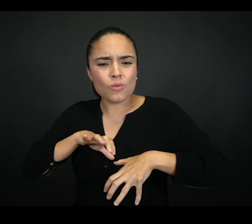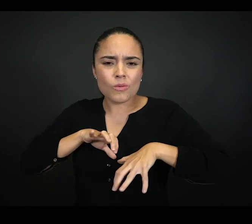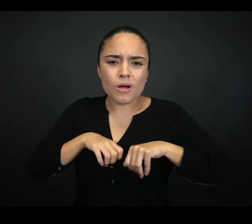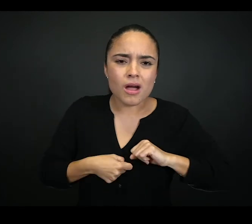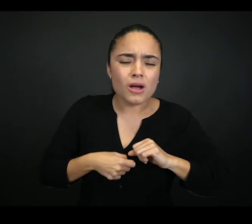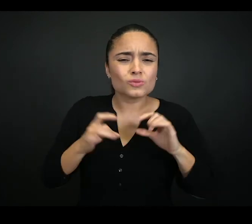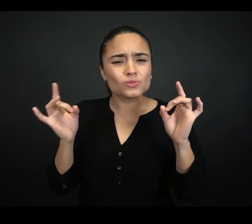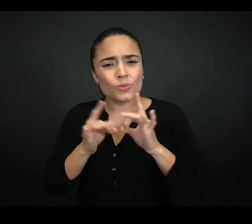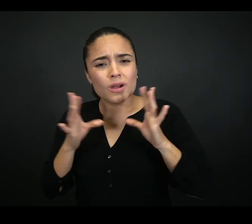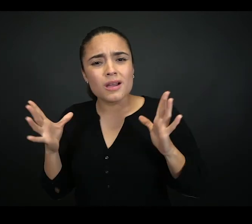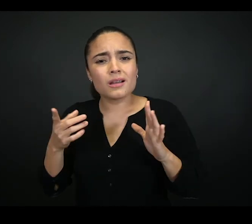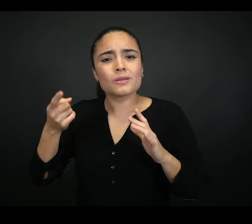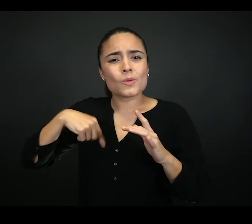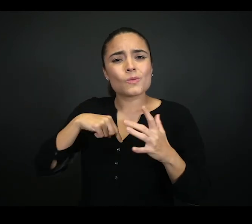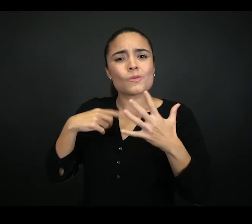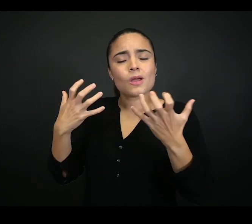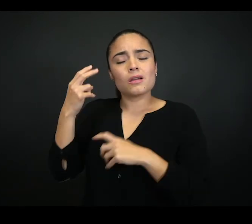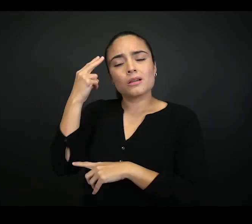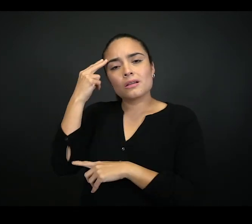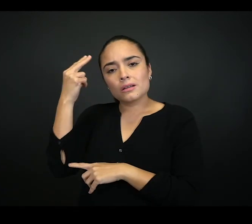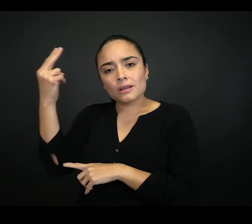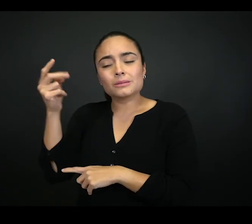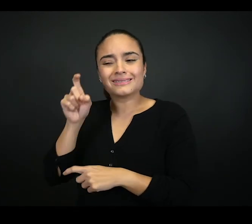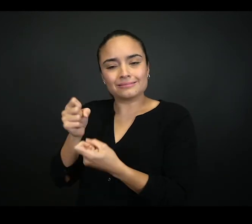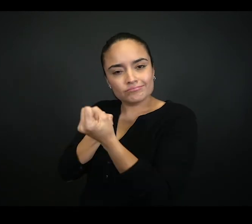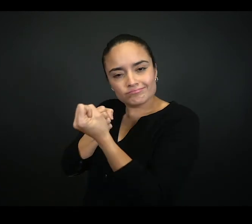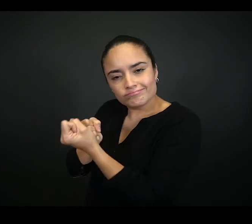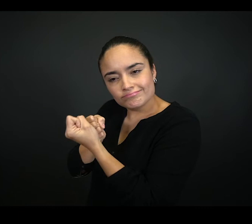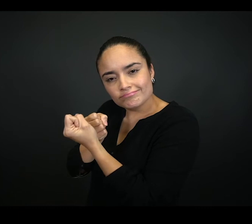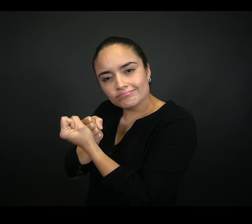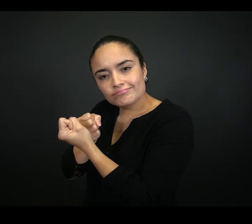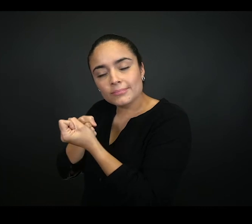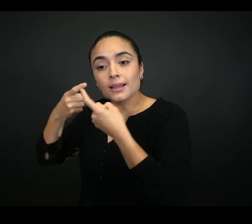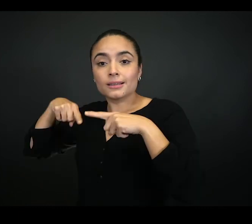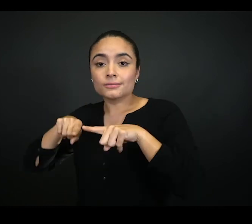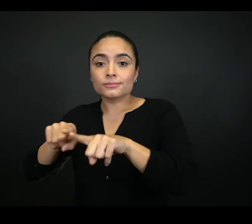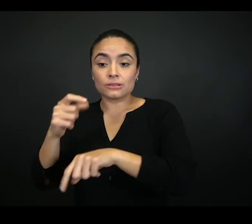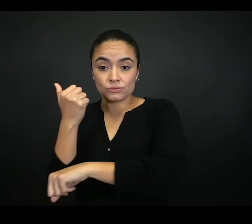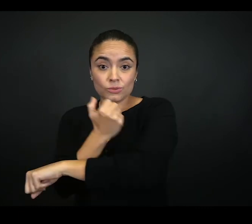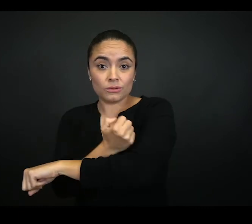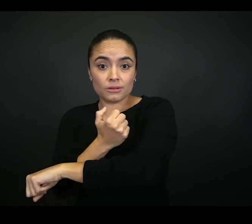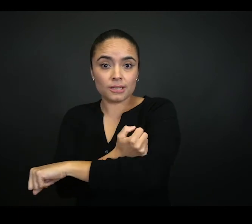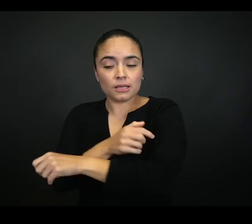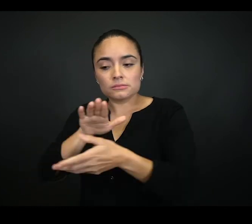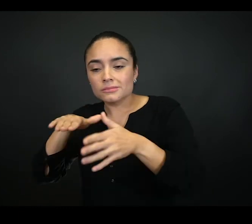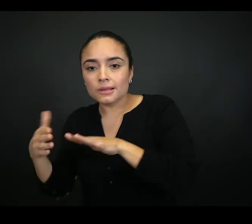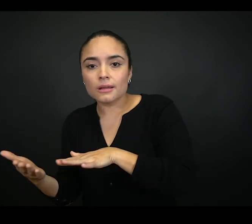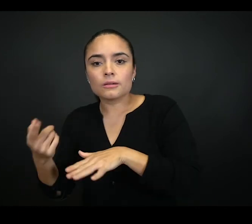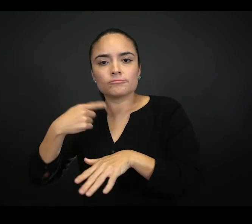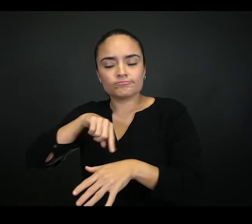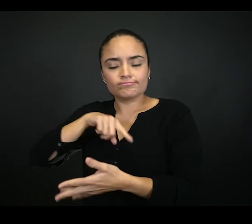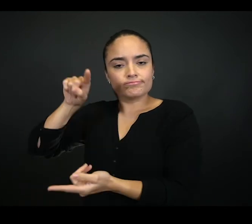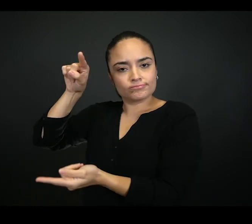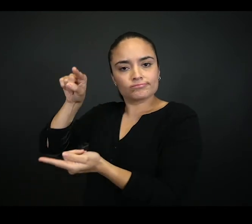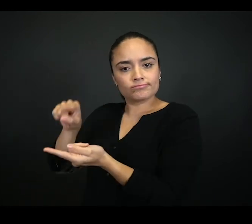those supports so that when they're using drugs, they're not dying. We're reducing the harm. So there are a number of things